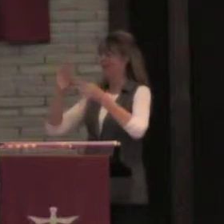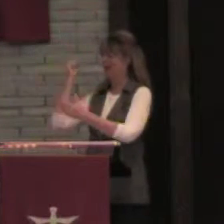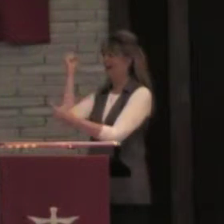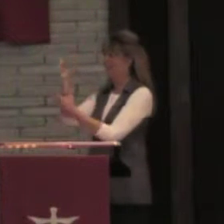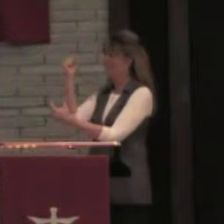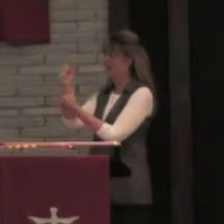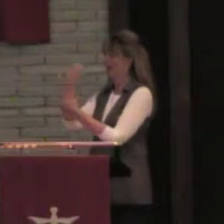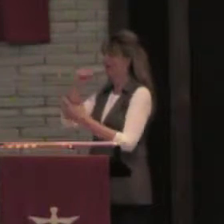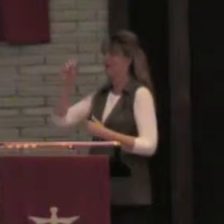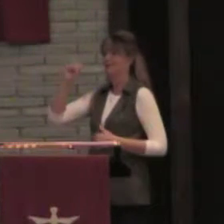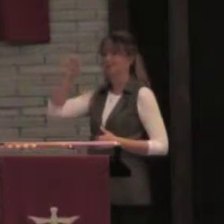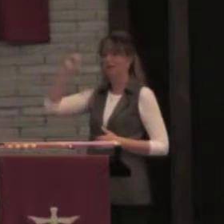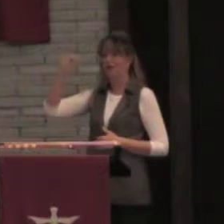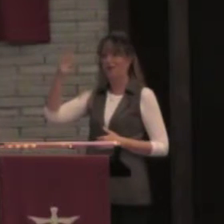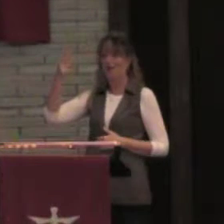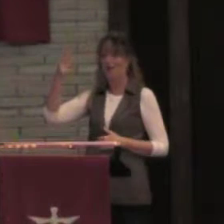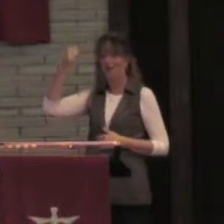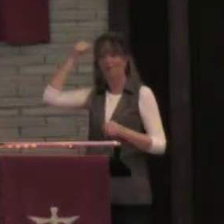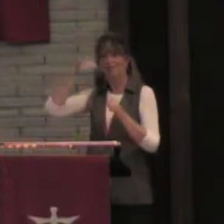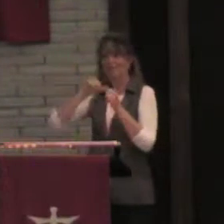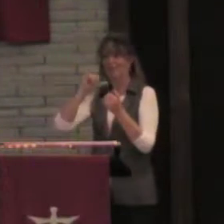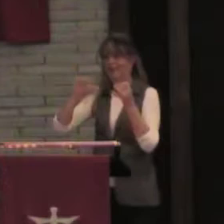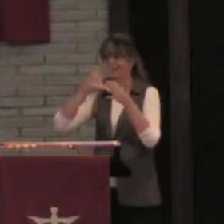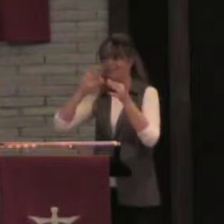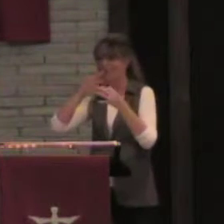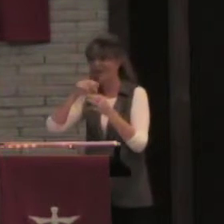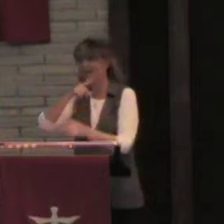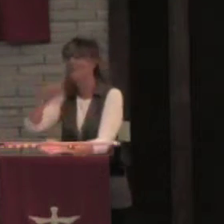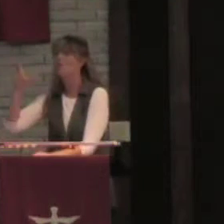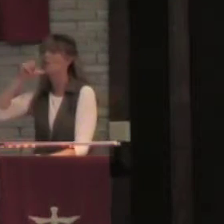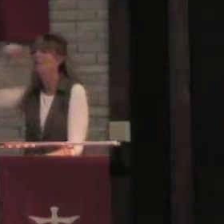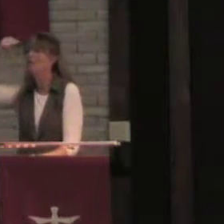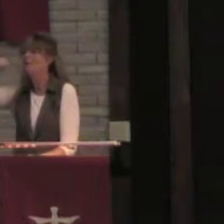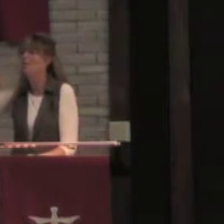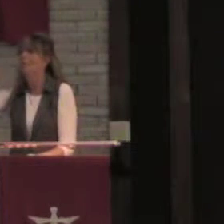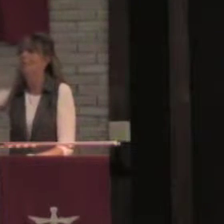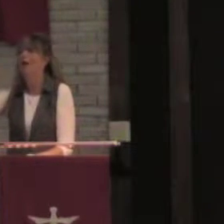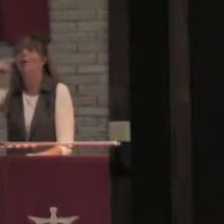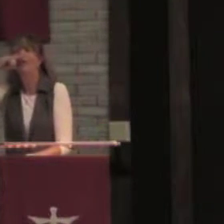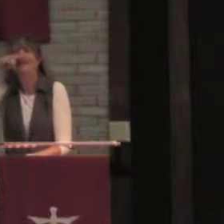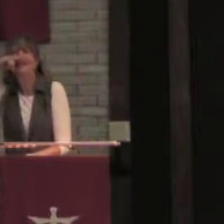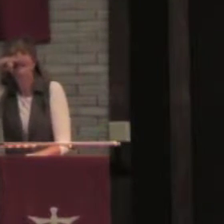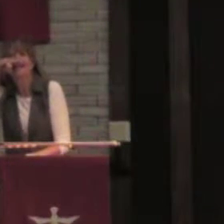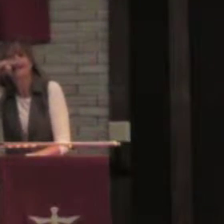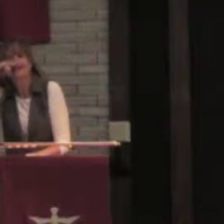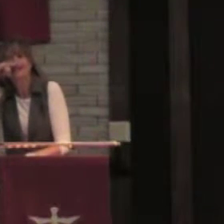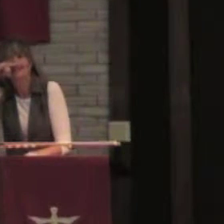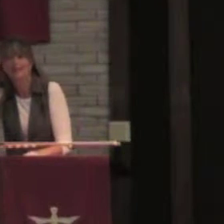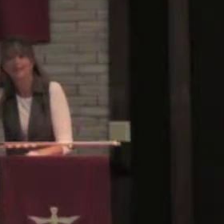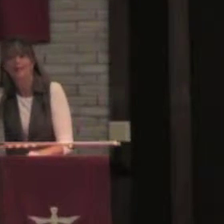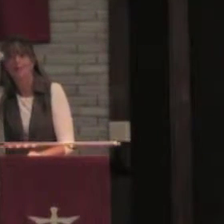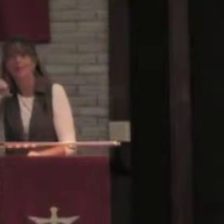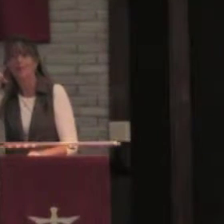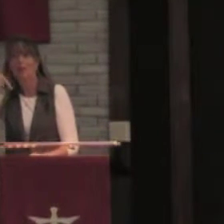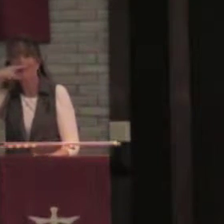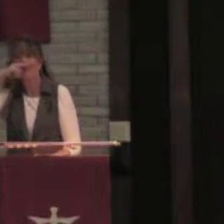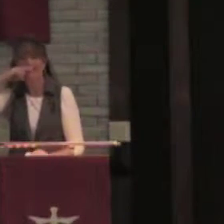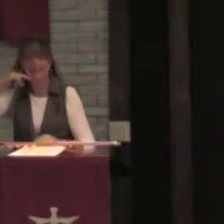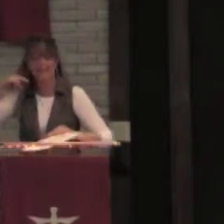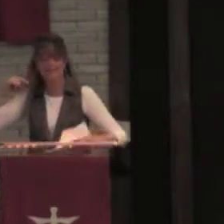you know the story of Abraham and Sarah. Remember that story? Who remembers about what kids? Do any kids